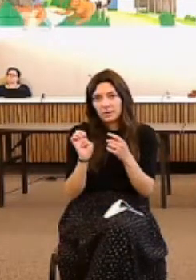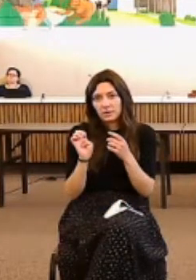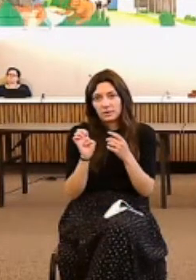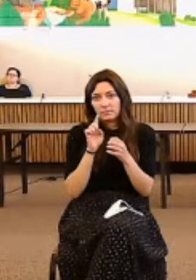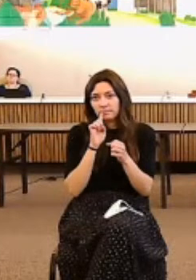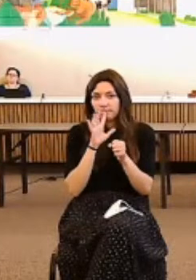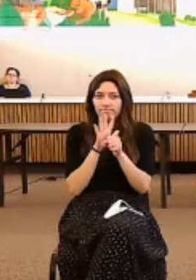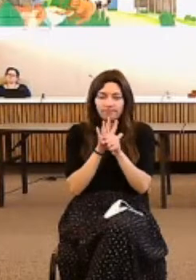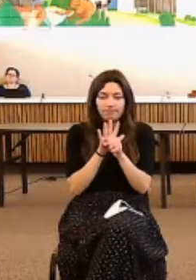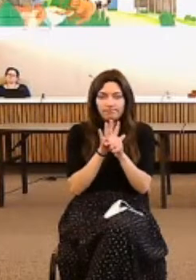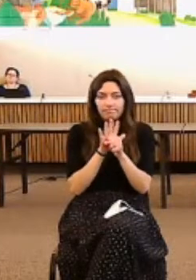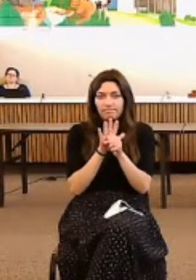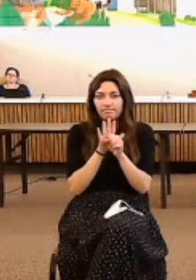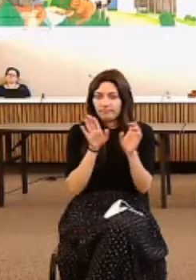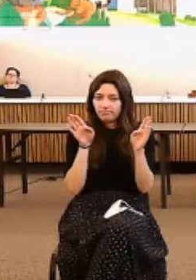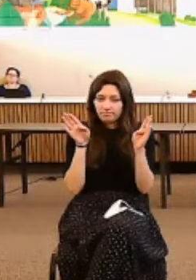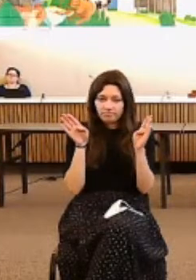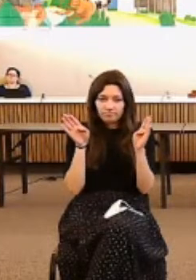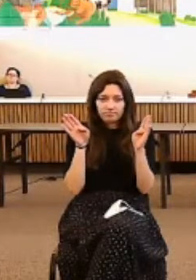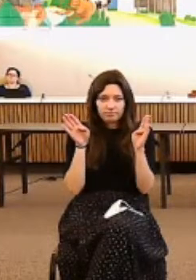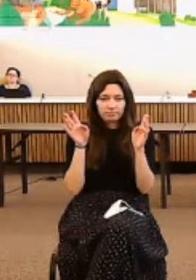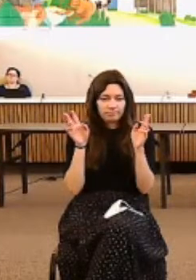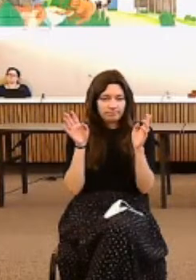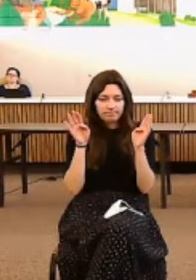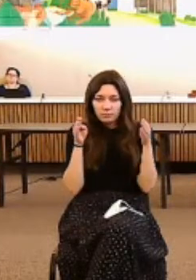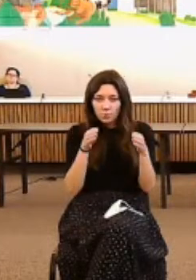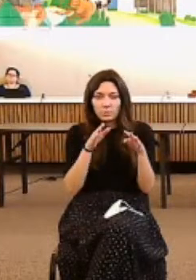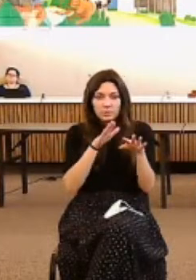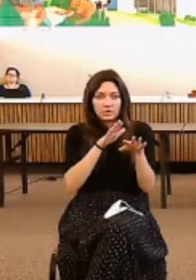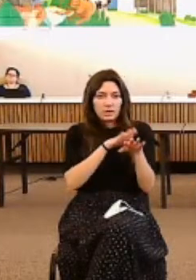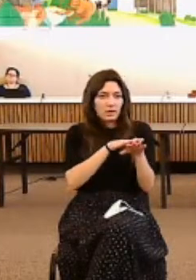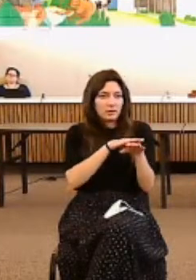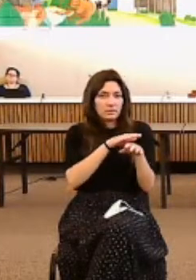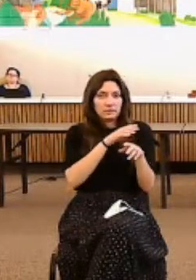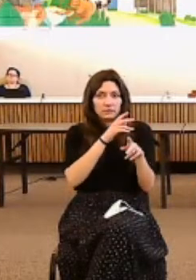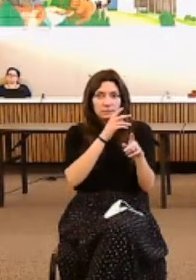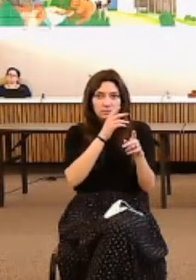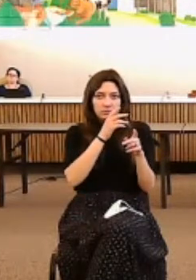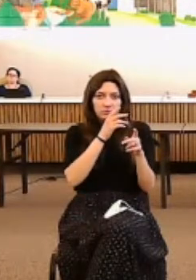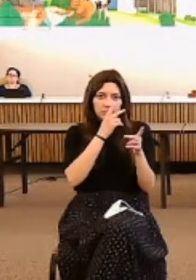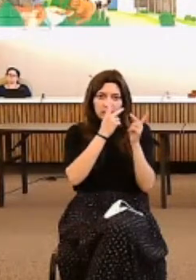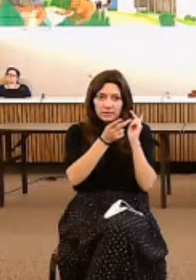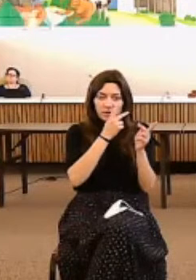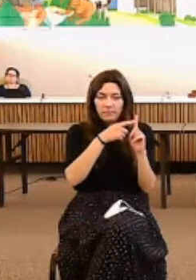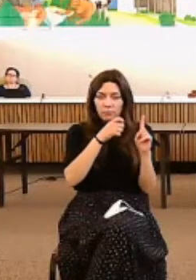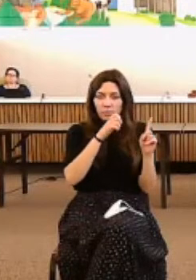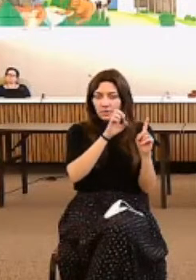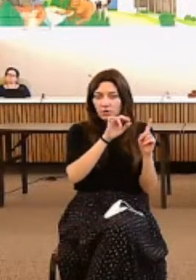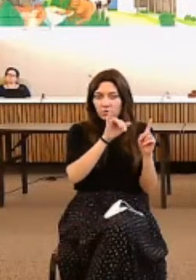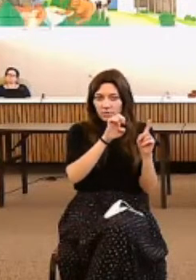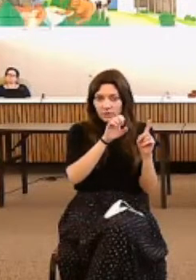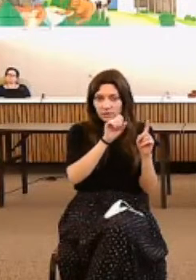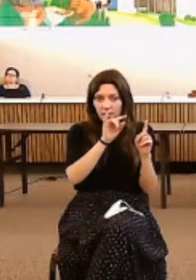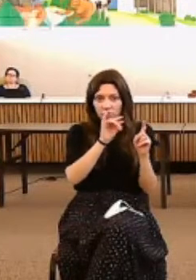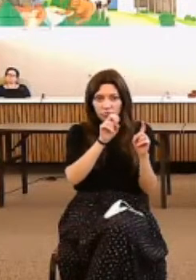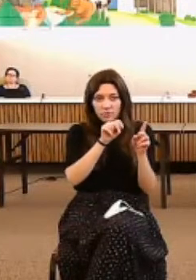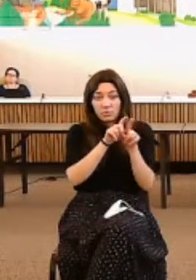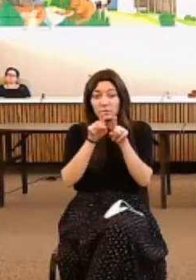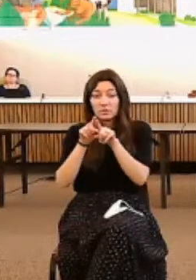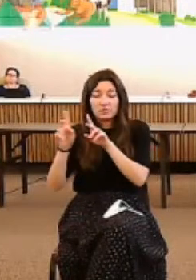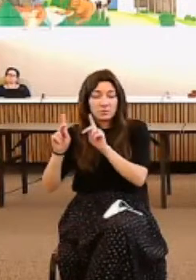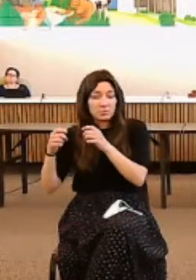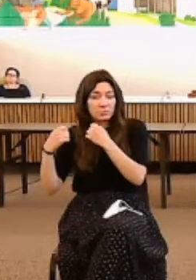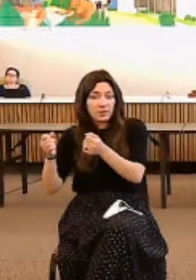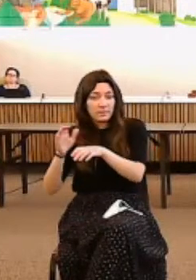completely focused on the sight line from Erie Station because Middle Road is a very long road. People drive down it all the time. I drive it